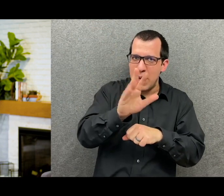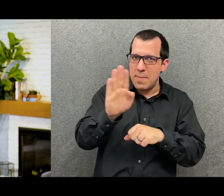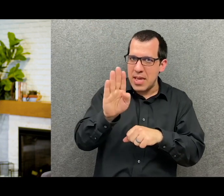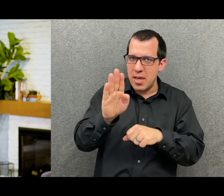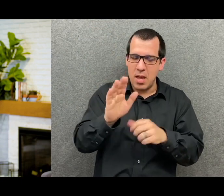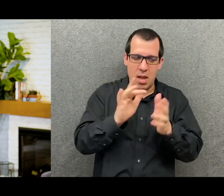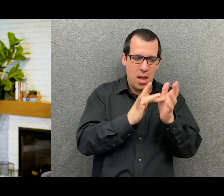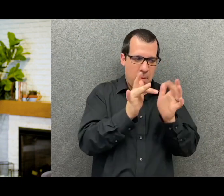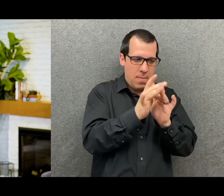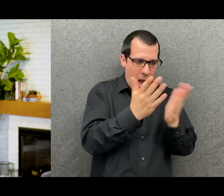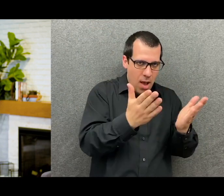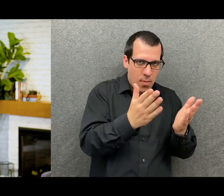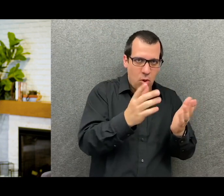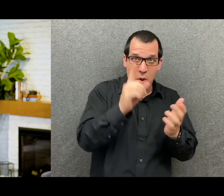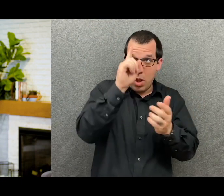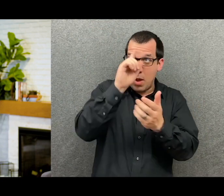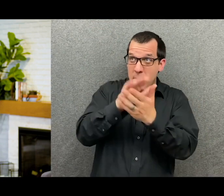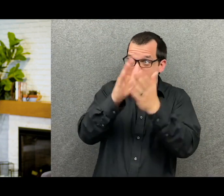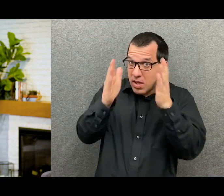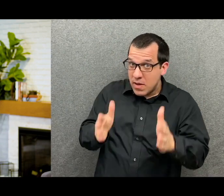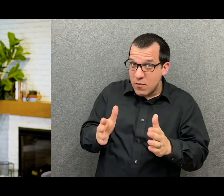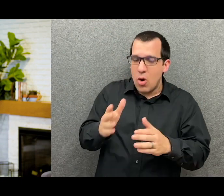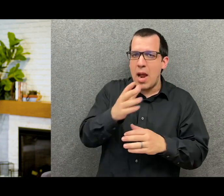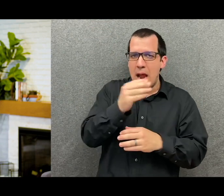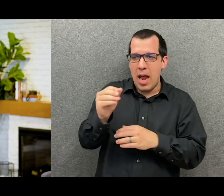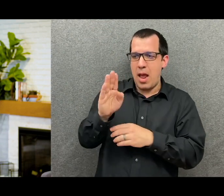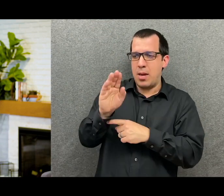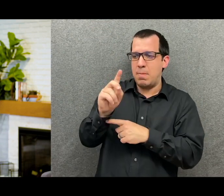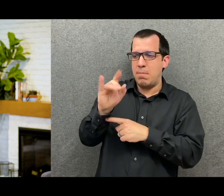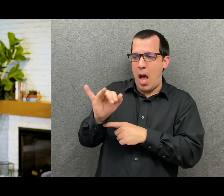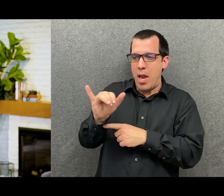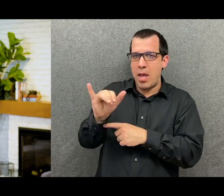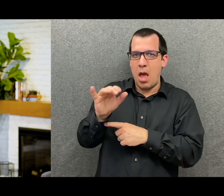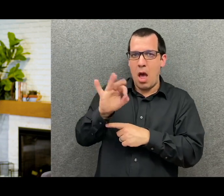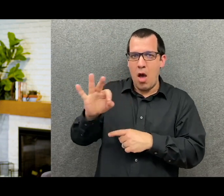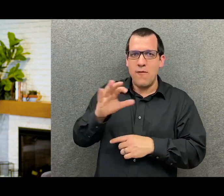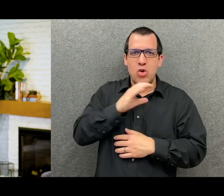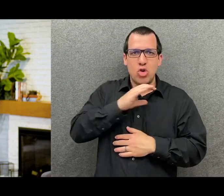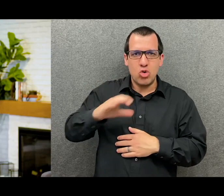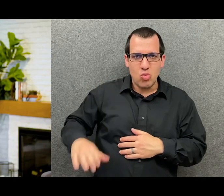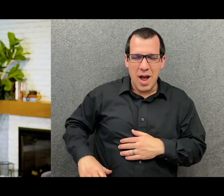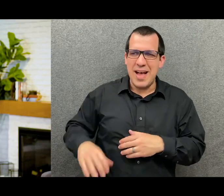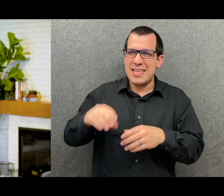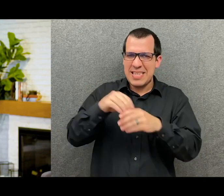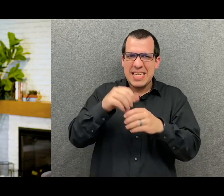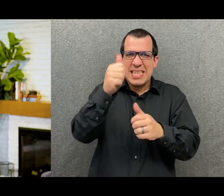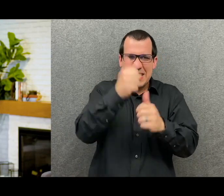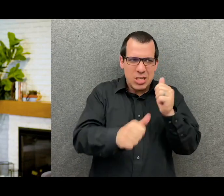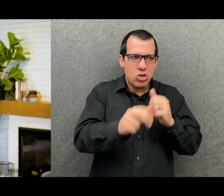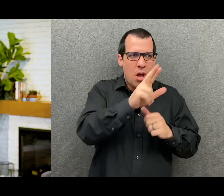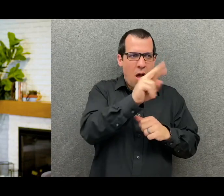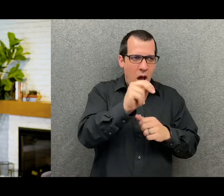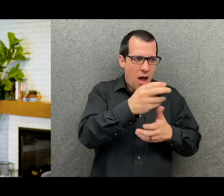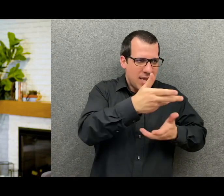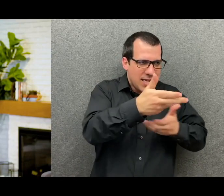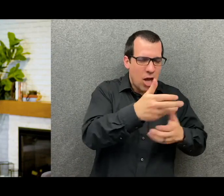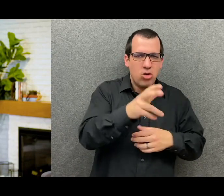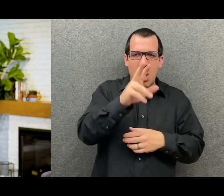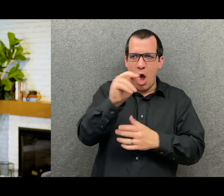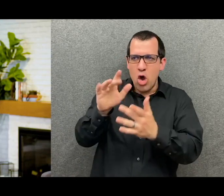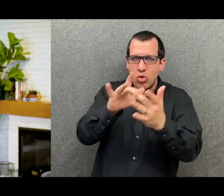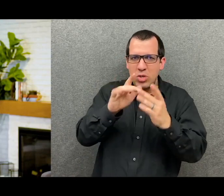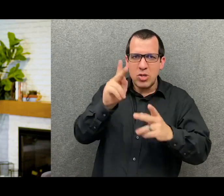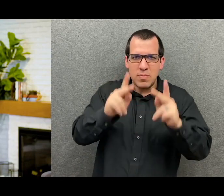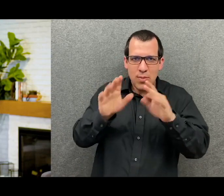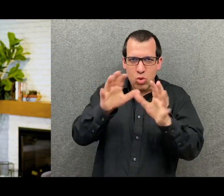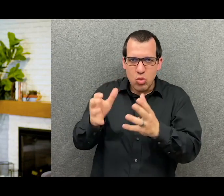Great Commission. And don't forget the three B's: a Bible, a believer, and a body of